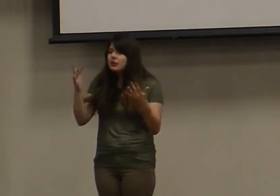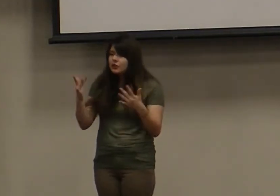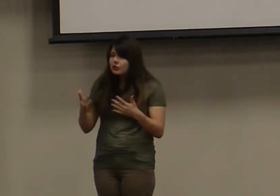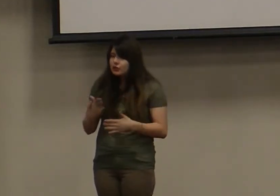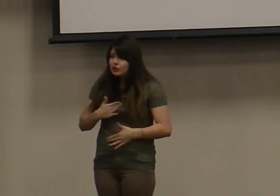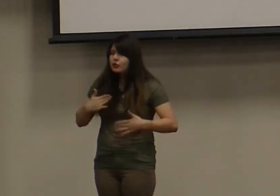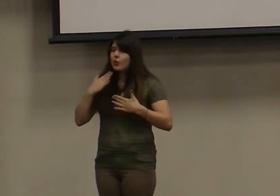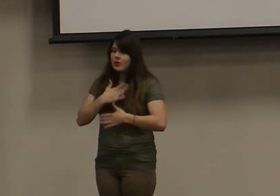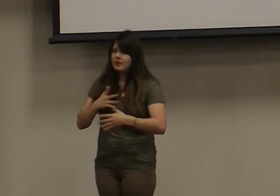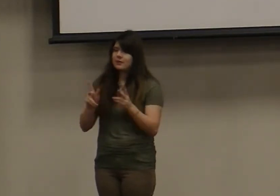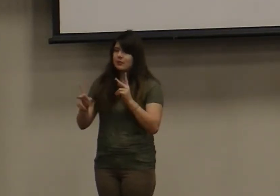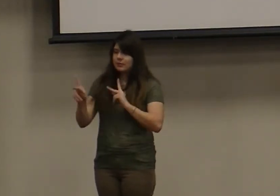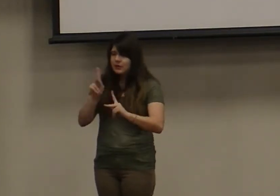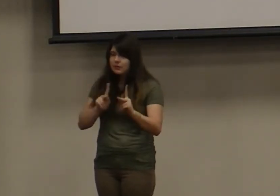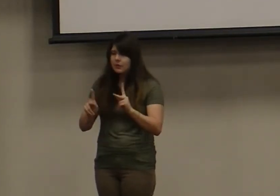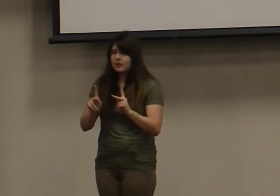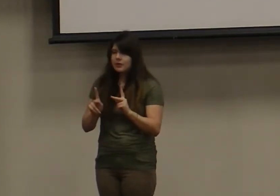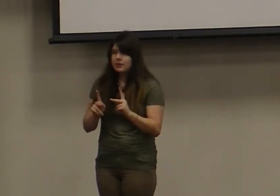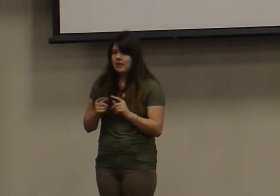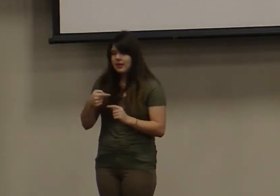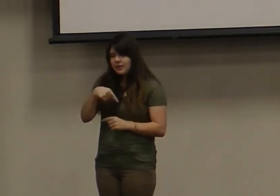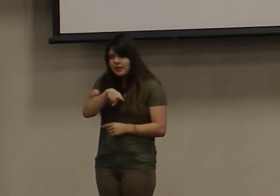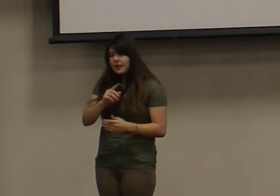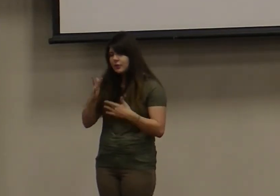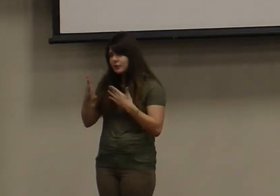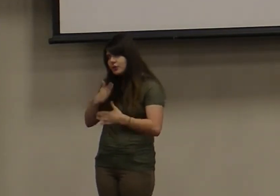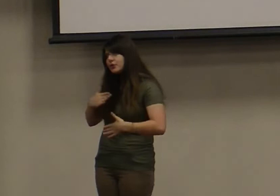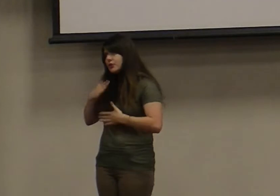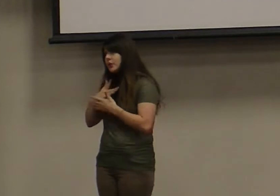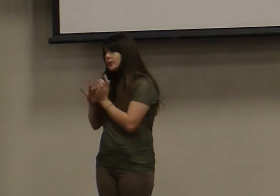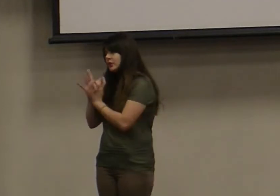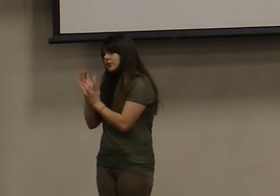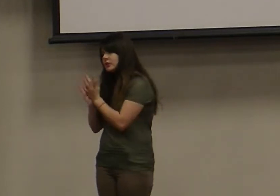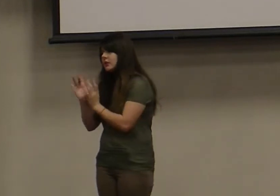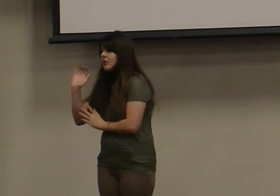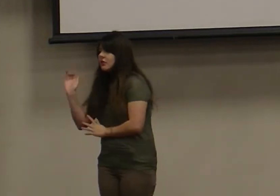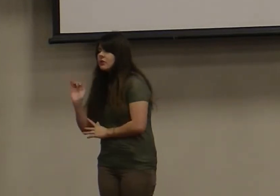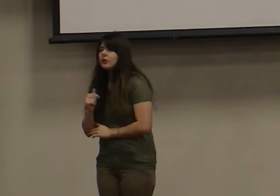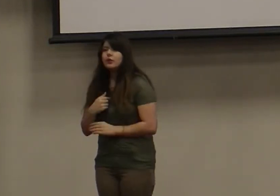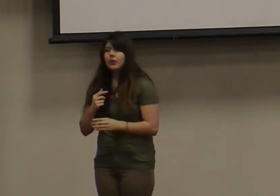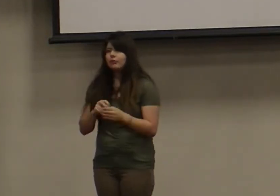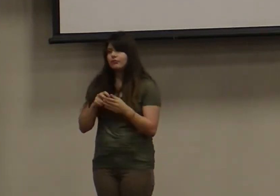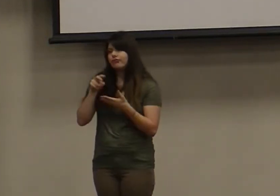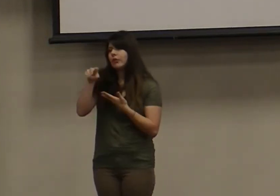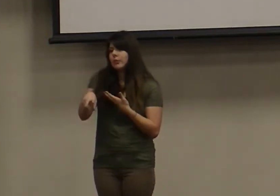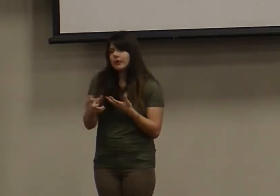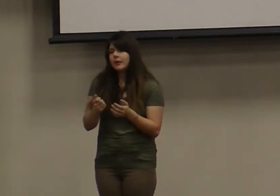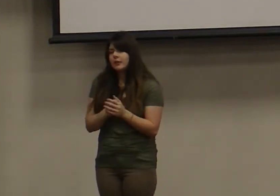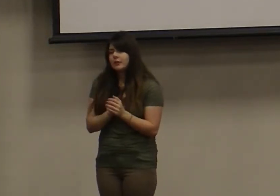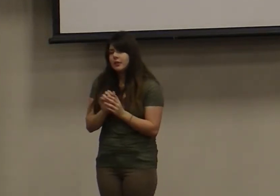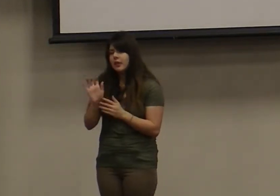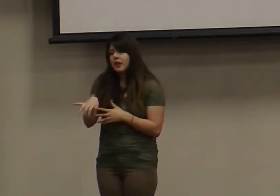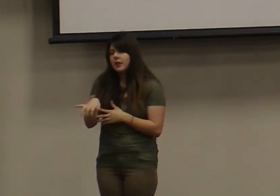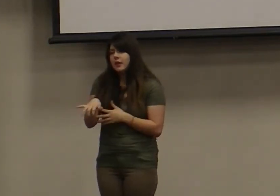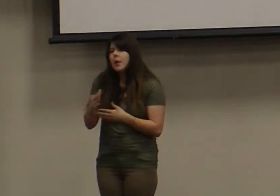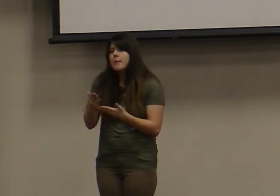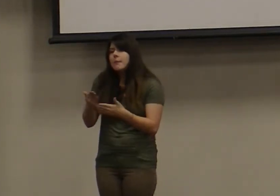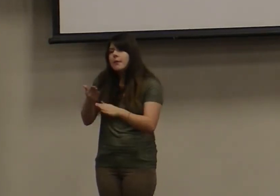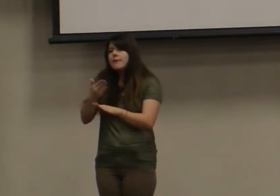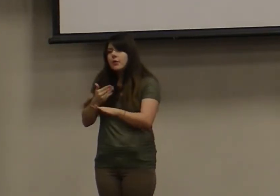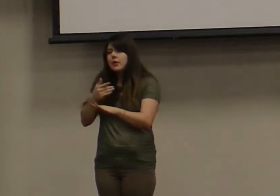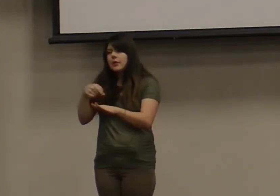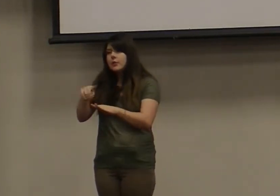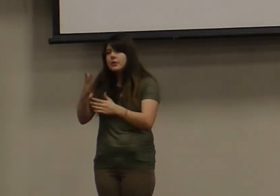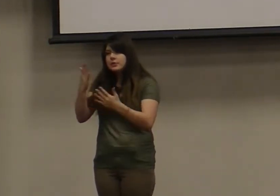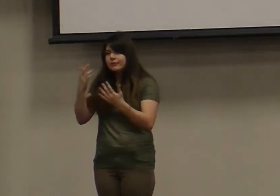enjoy his company as well. Now, don't jump the gun on that. Before there was